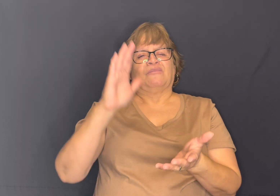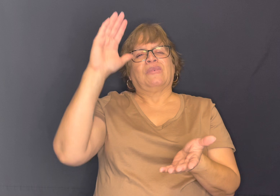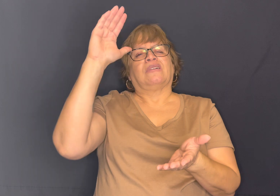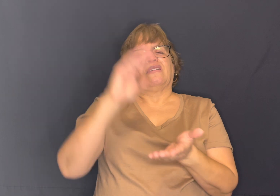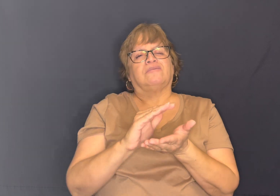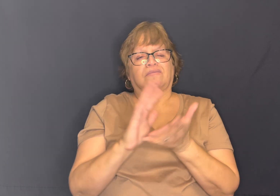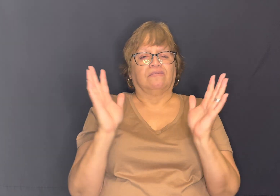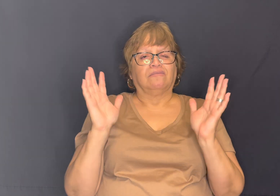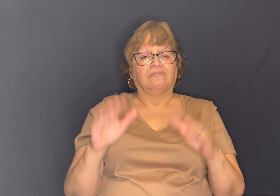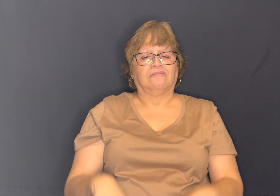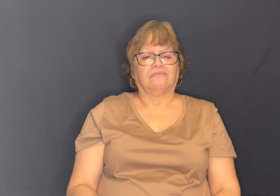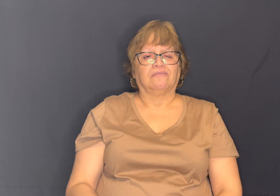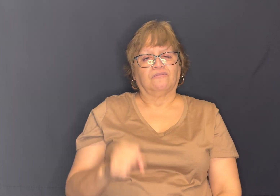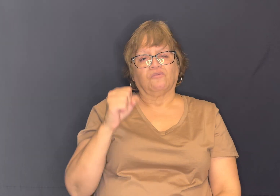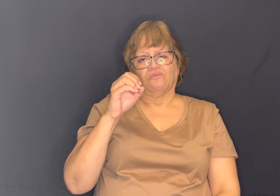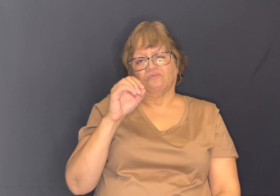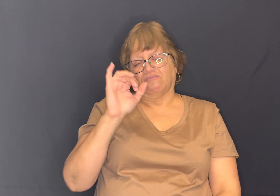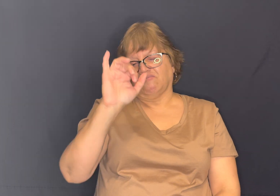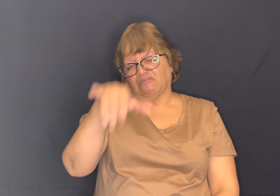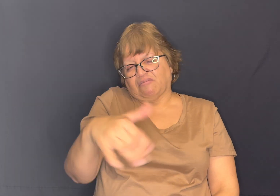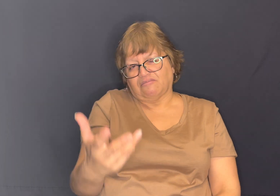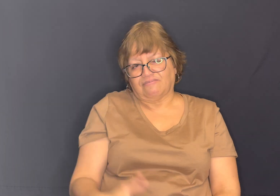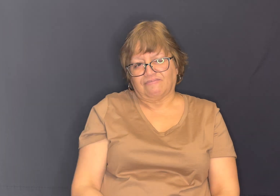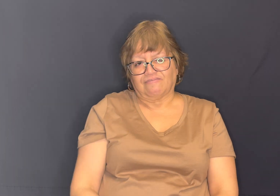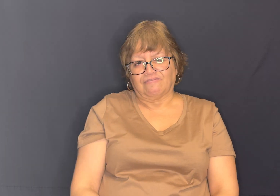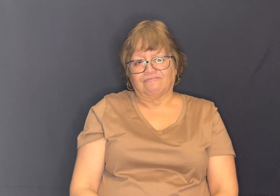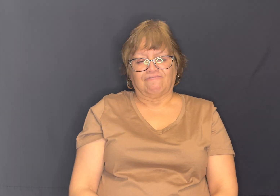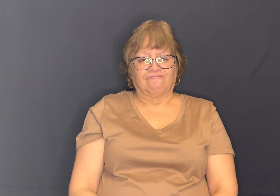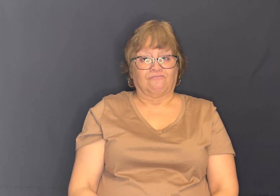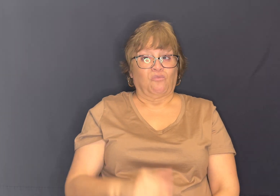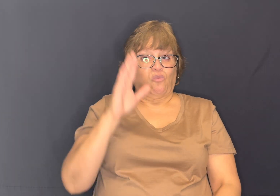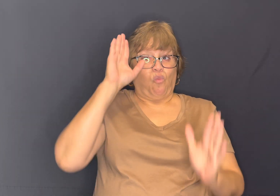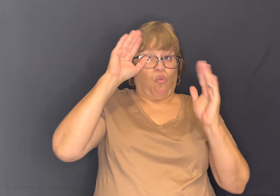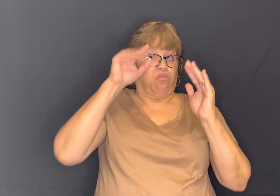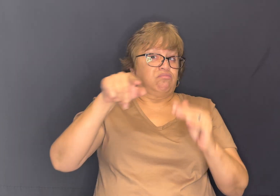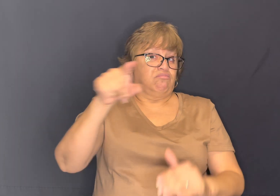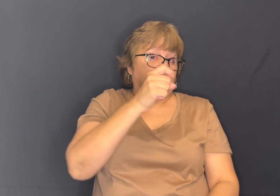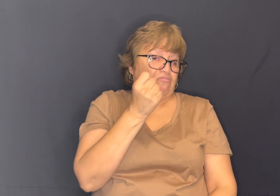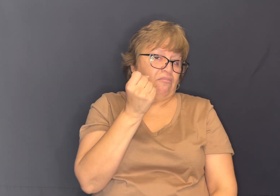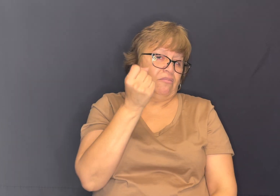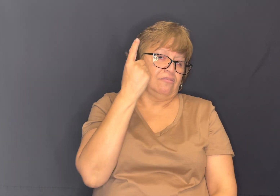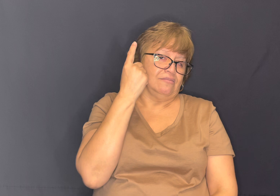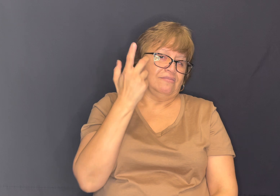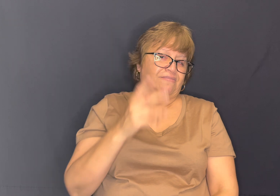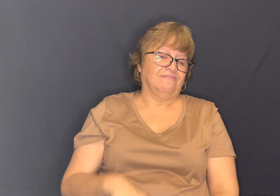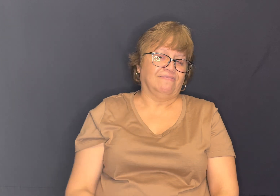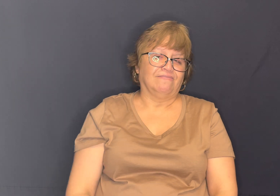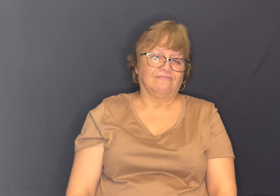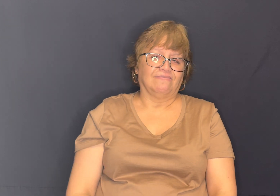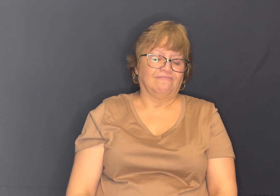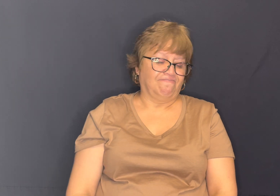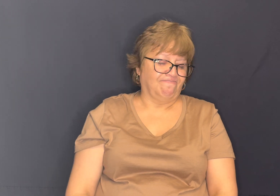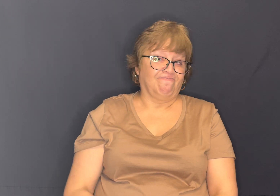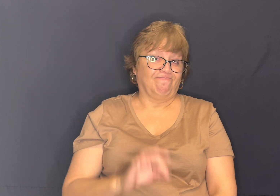through. It's less distraction if you do that. So that's some advice for you. Hope you guys understood that